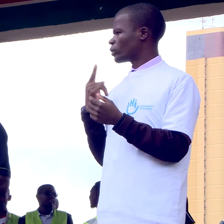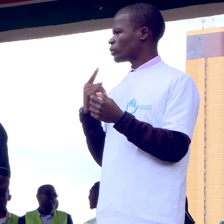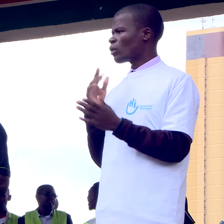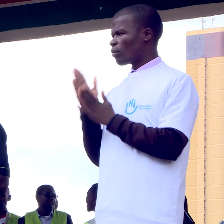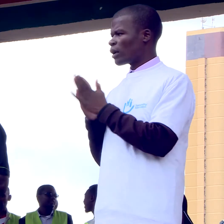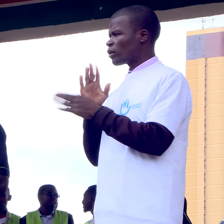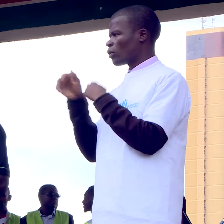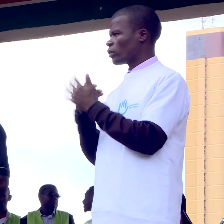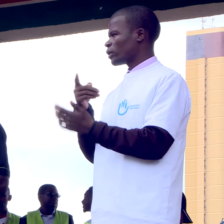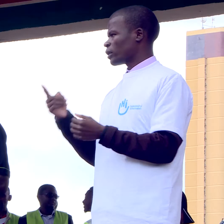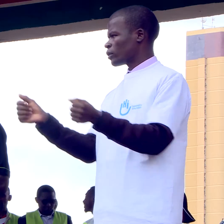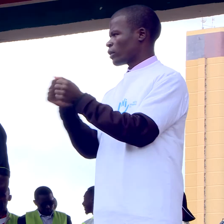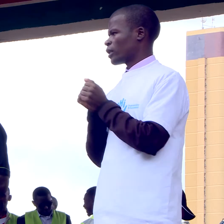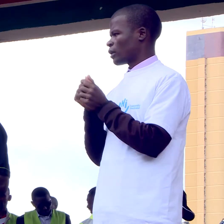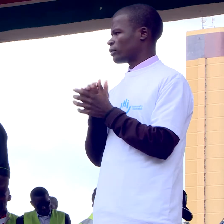together.